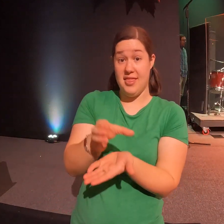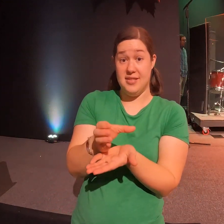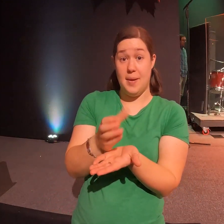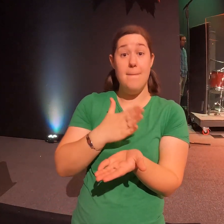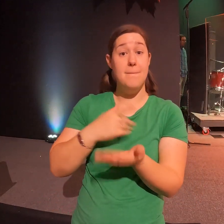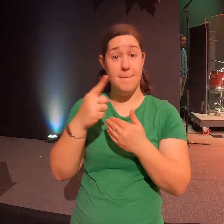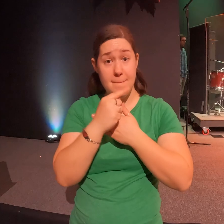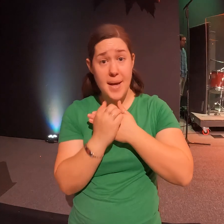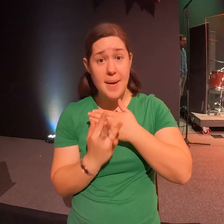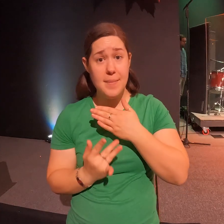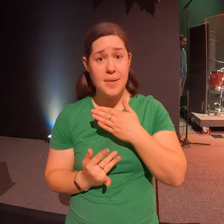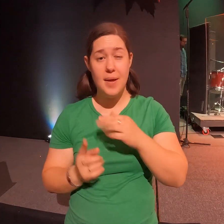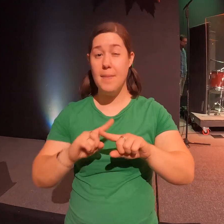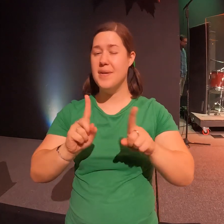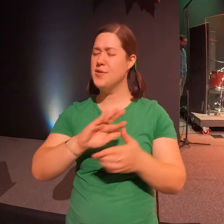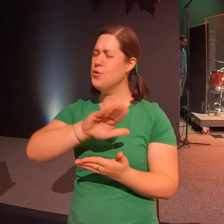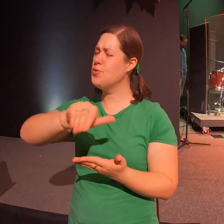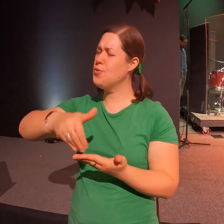new covenant,